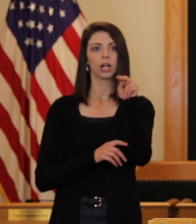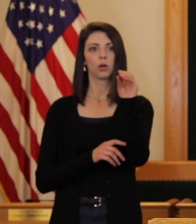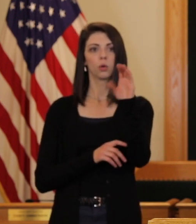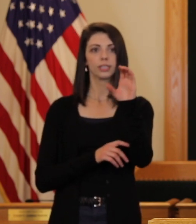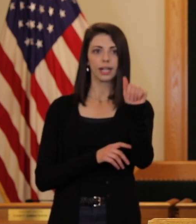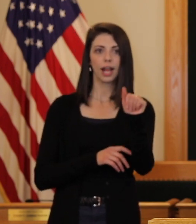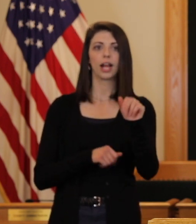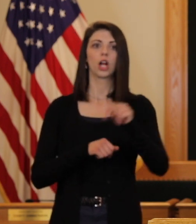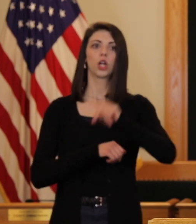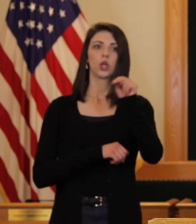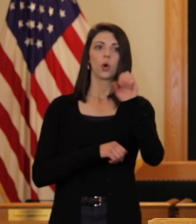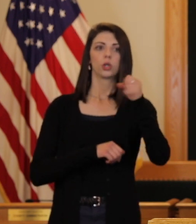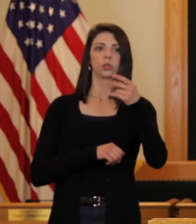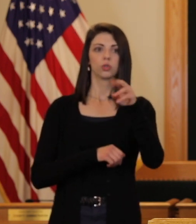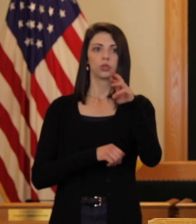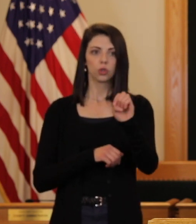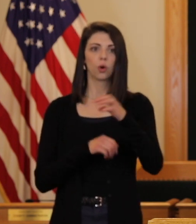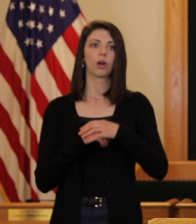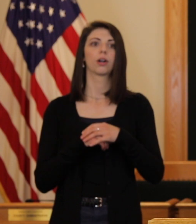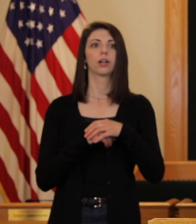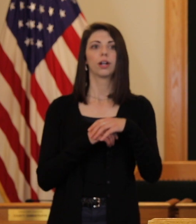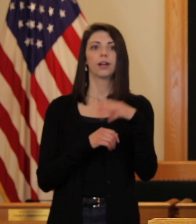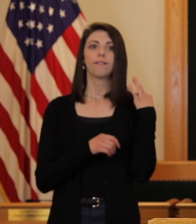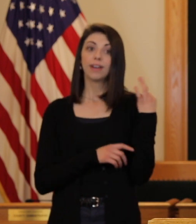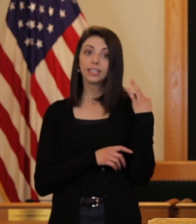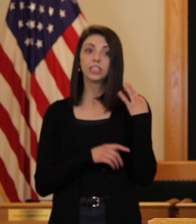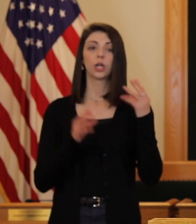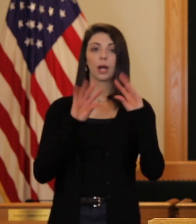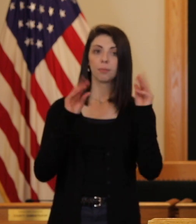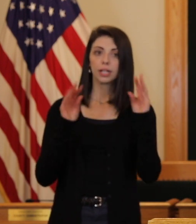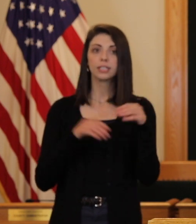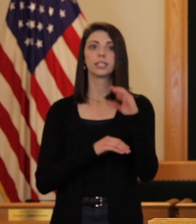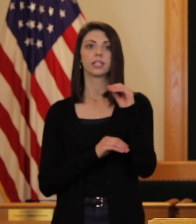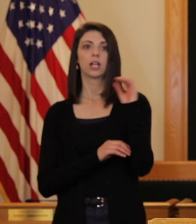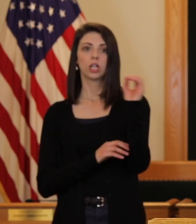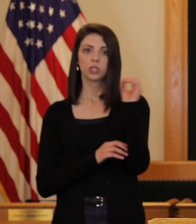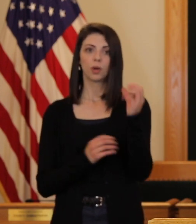City Fire Department, and the Student Association Volunteer Ambulance Corps at SUNY Oswego.